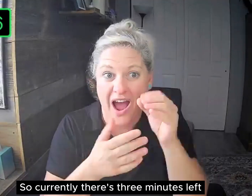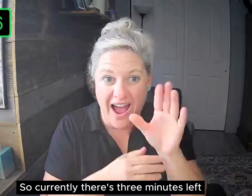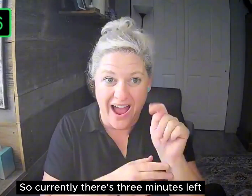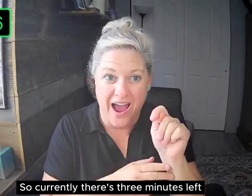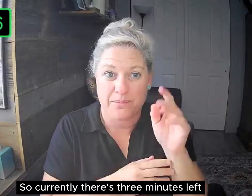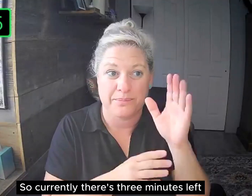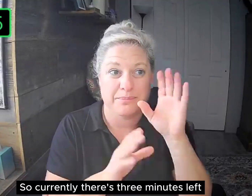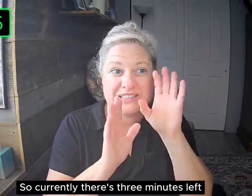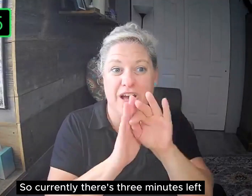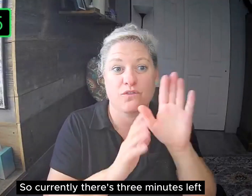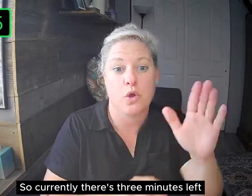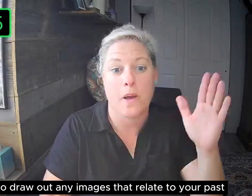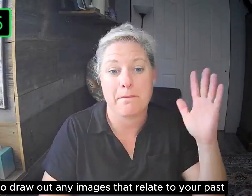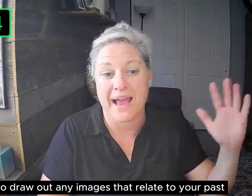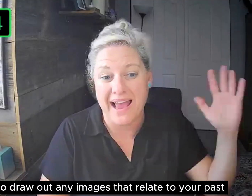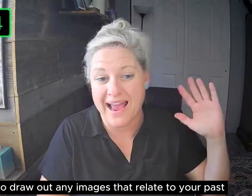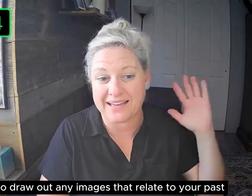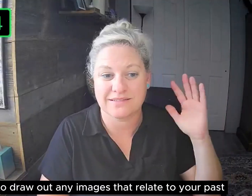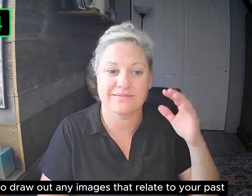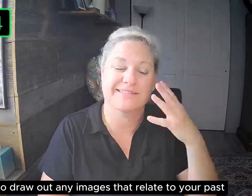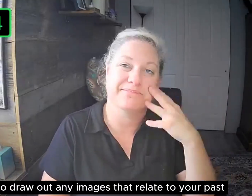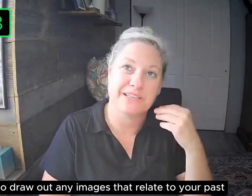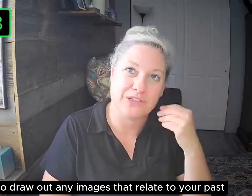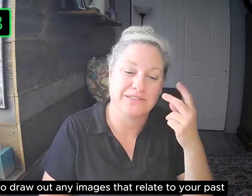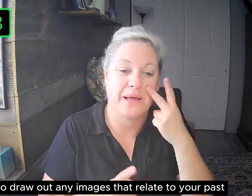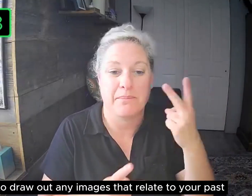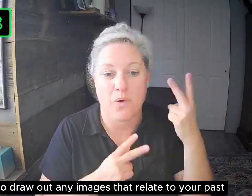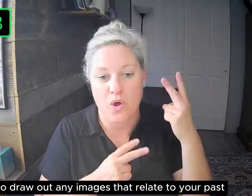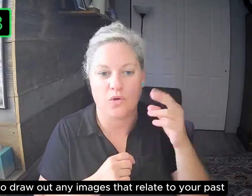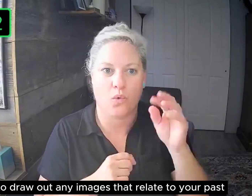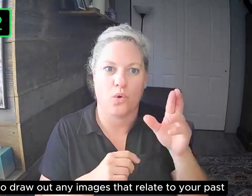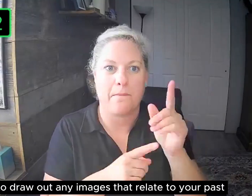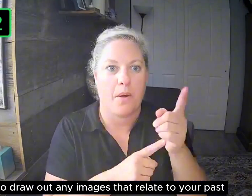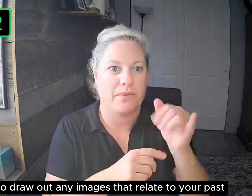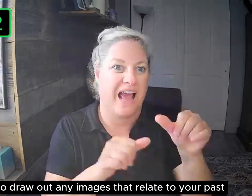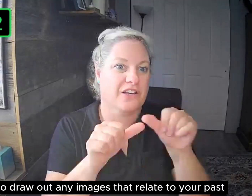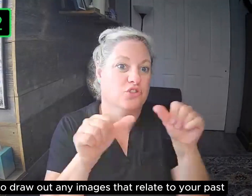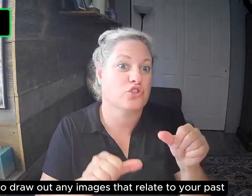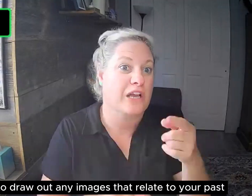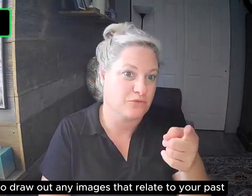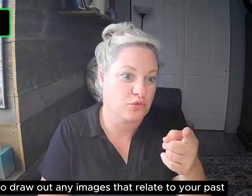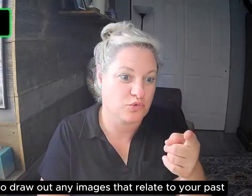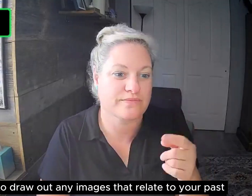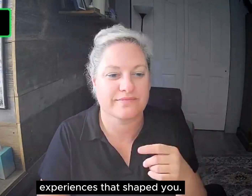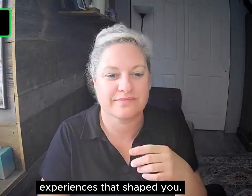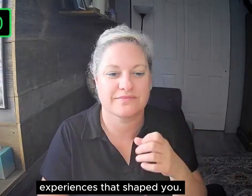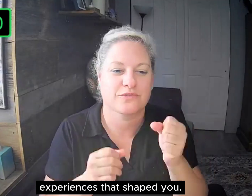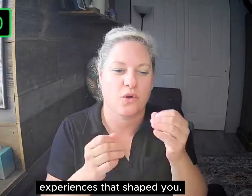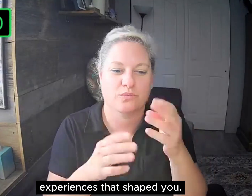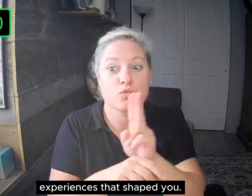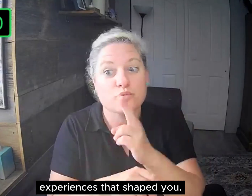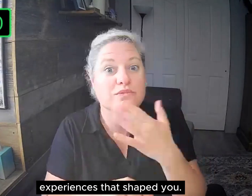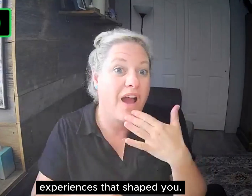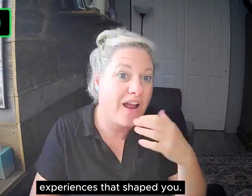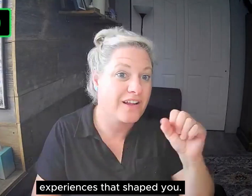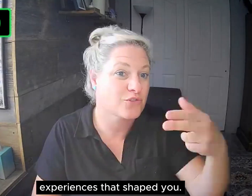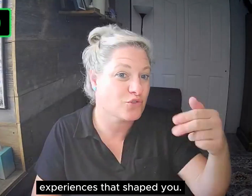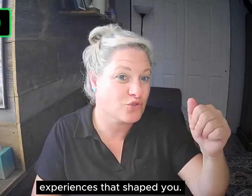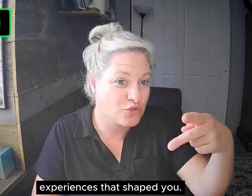currently there's 3 minutes left to draw out any images that relate to your past experiences that shaped you.